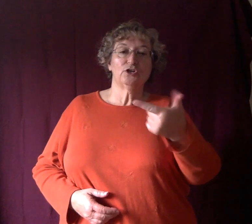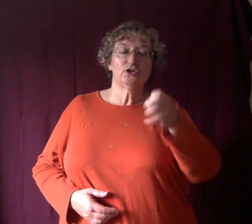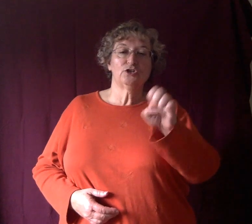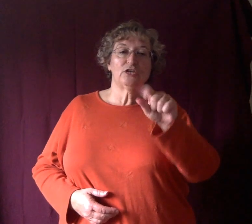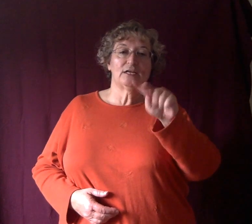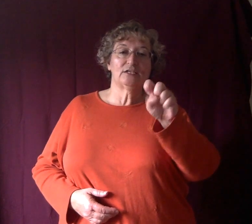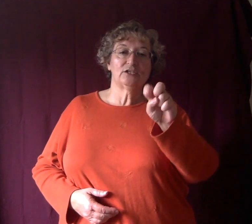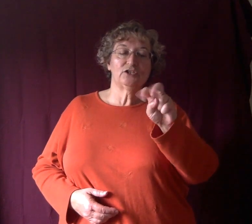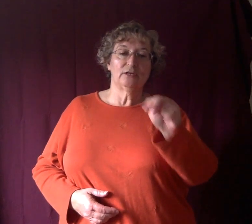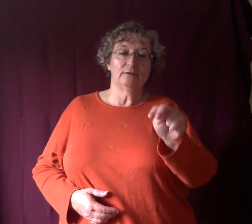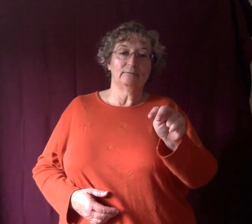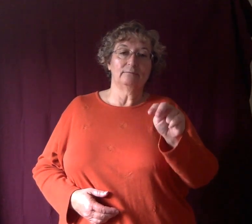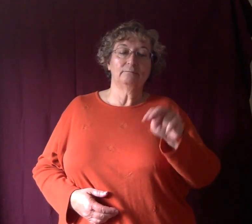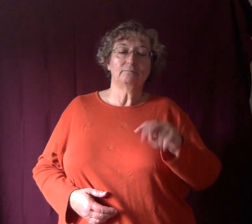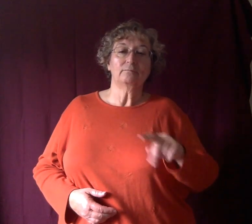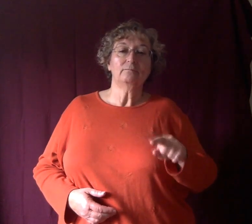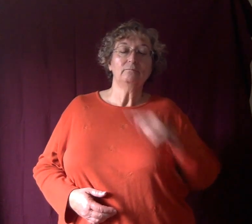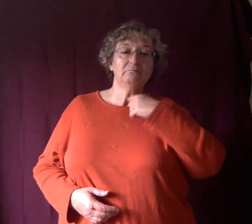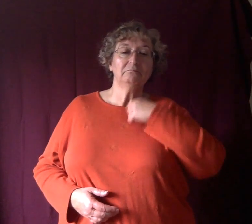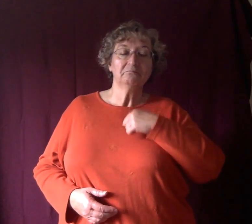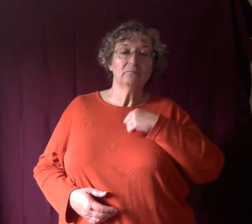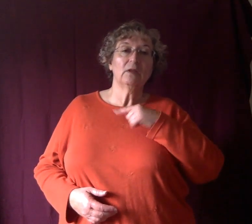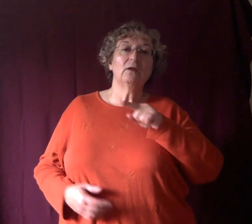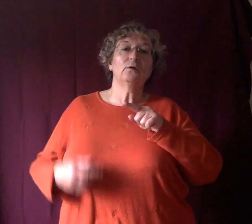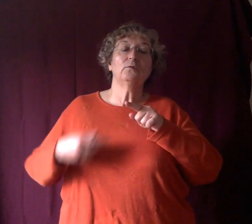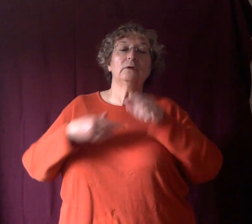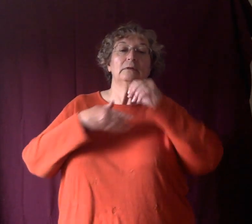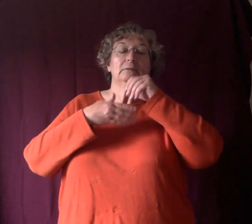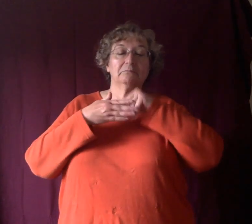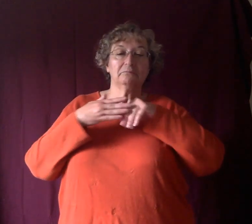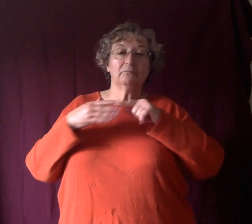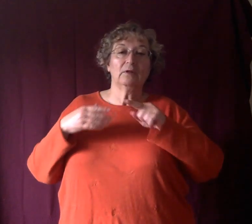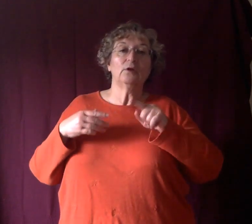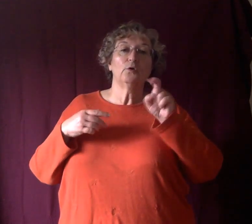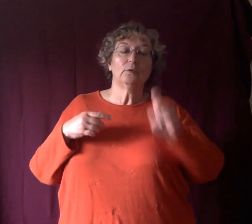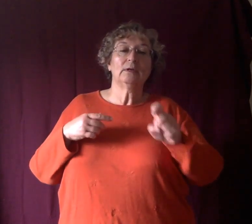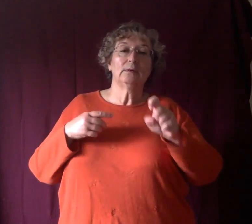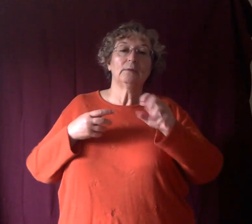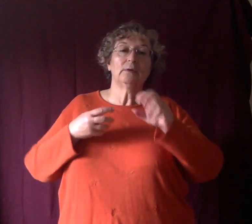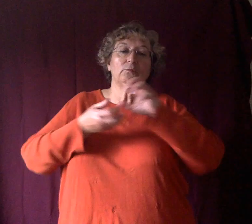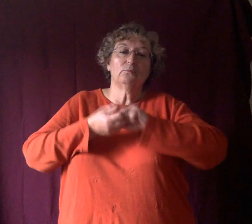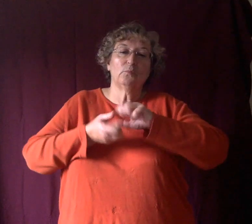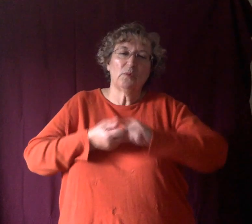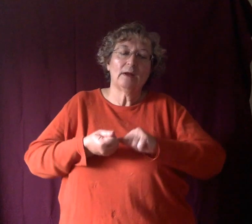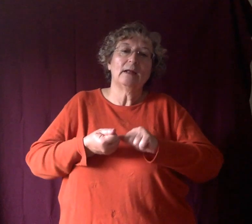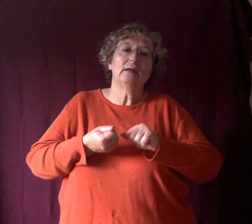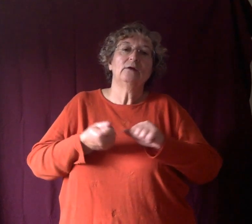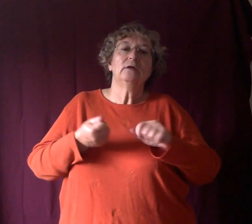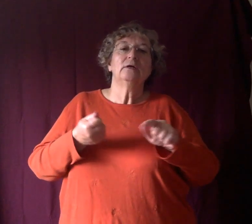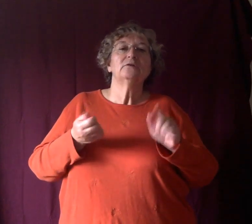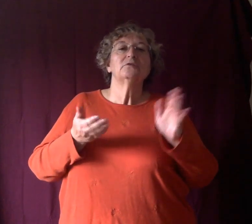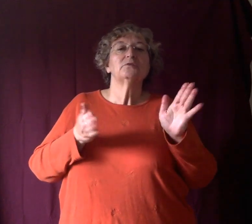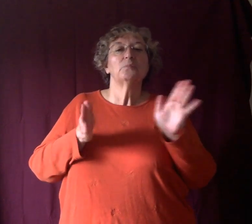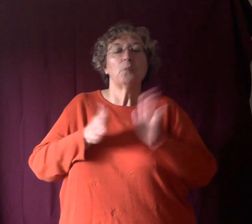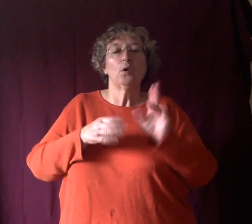true digestion. Once food and beverages enter our body, we need to be able to break them down into their smaller, usable components. Digestion